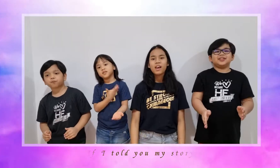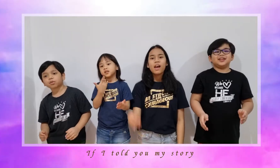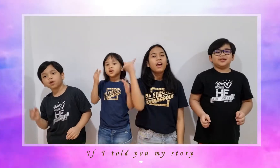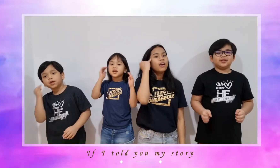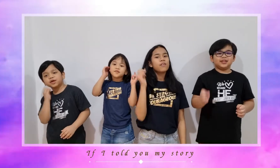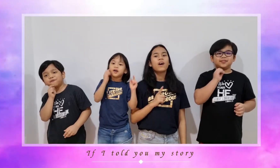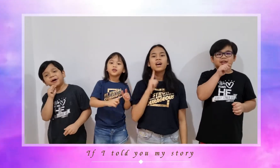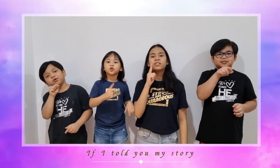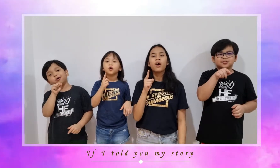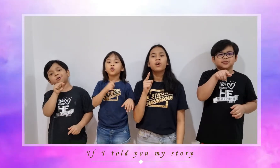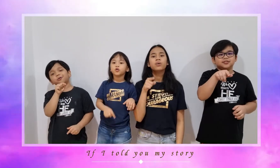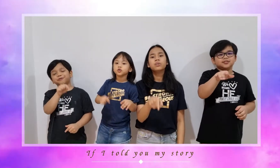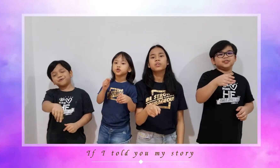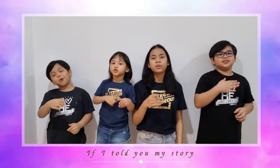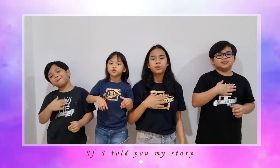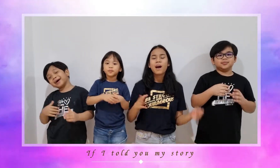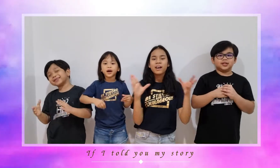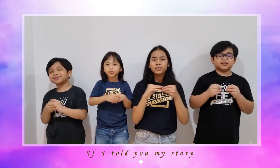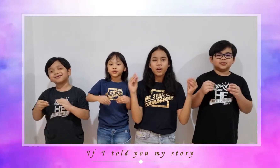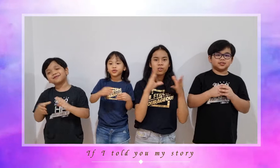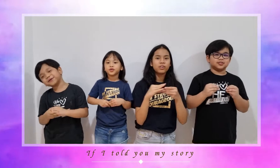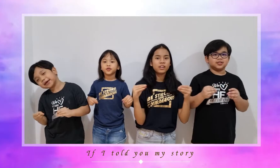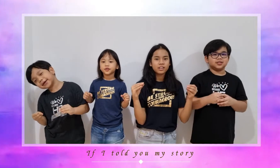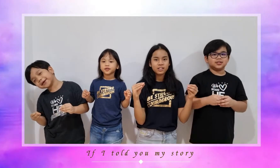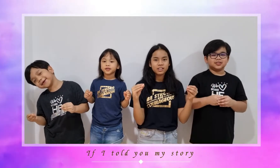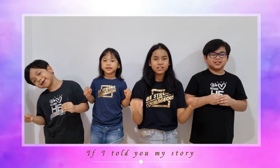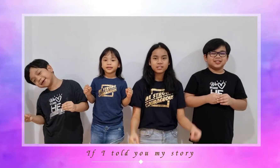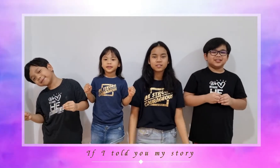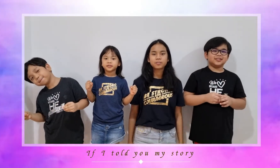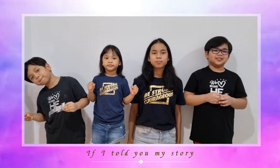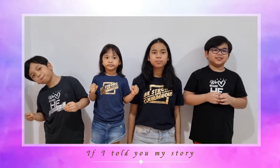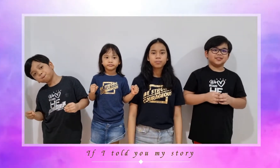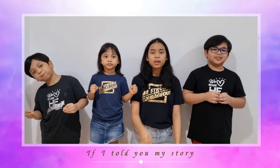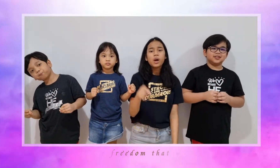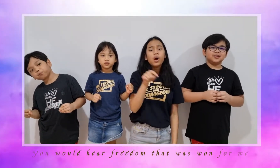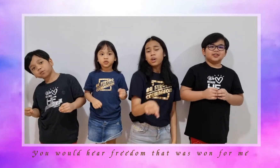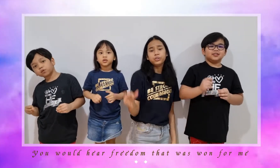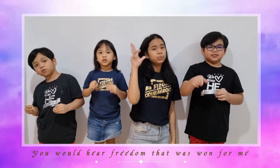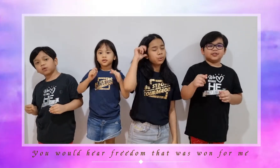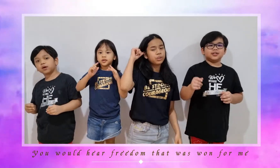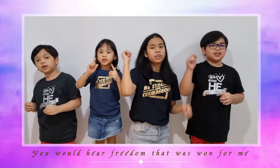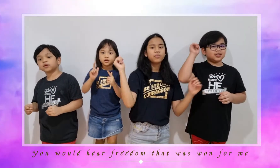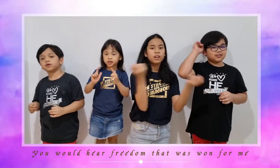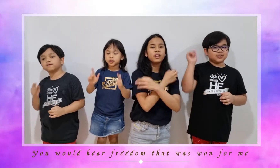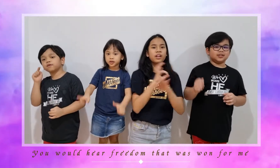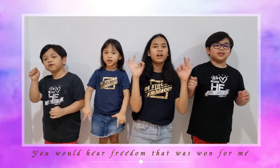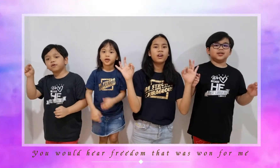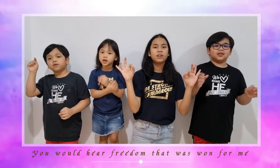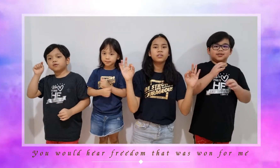And if I told you my story You would hear freedom